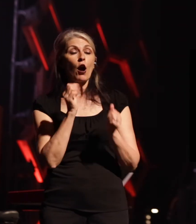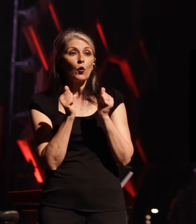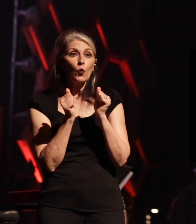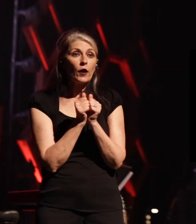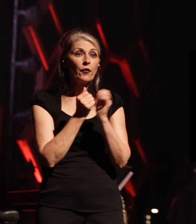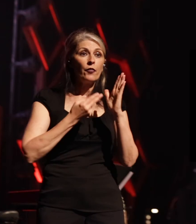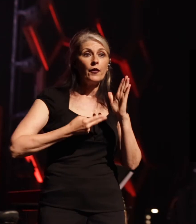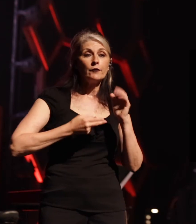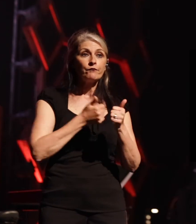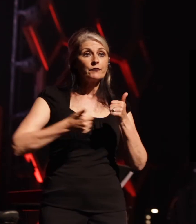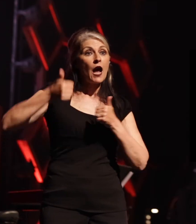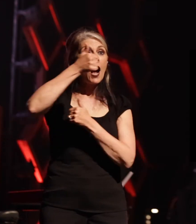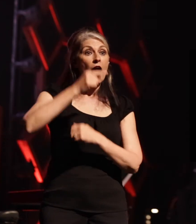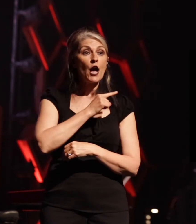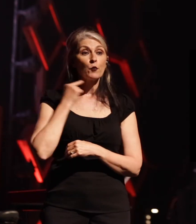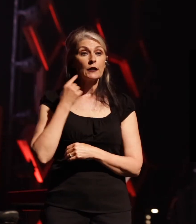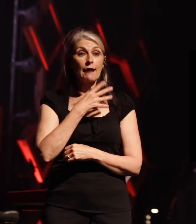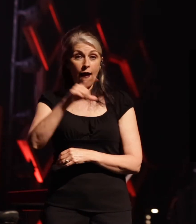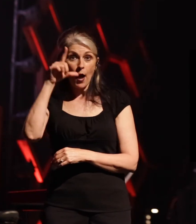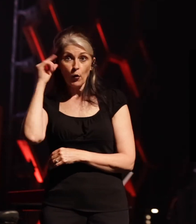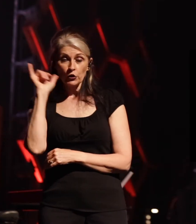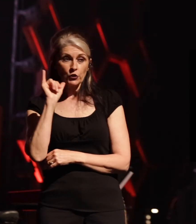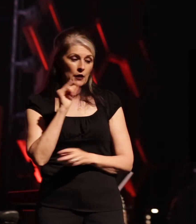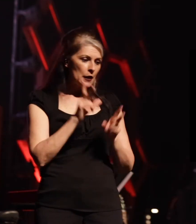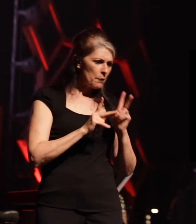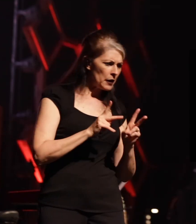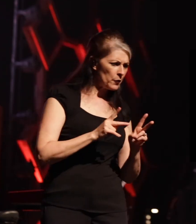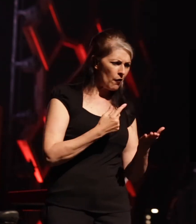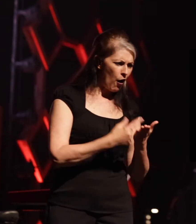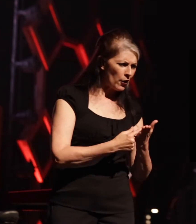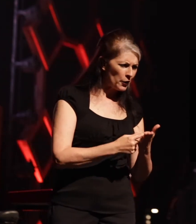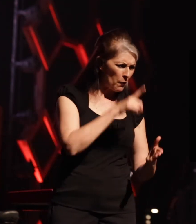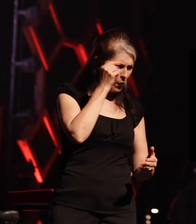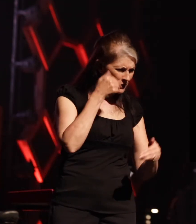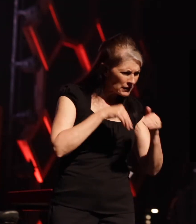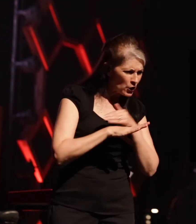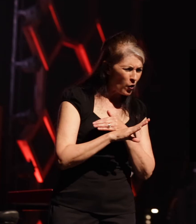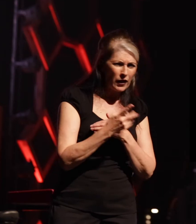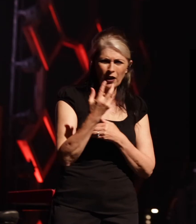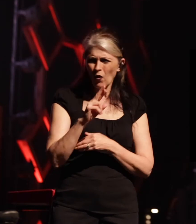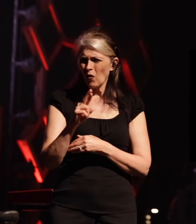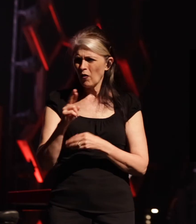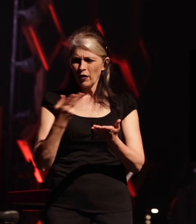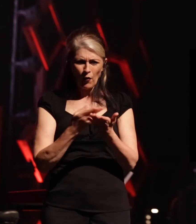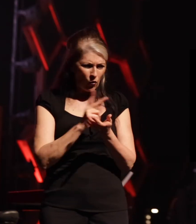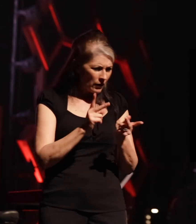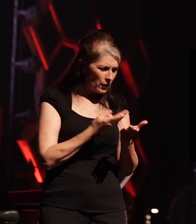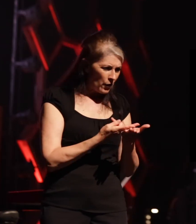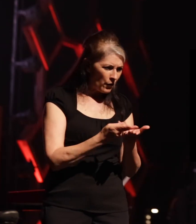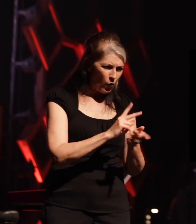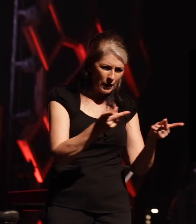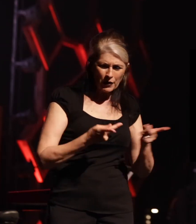and talk with Moses. People argue, was Moses able to go in the Holy of Holies, or was he just in the holy place and God was speaking from